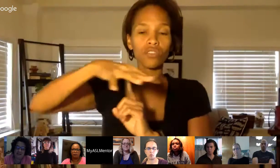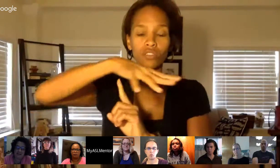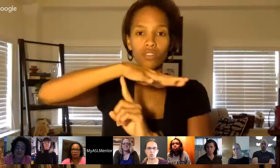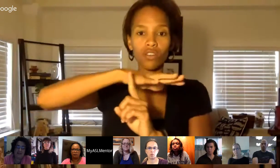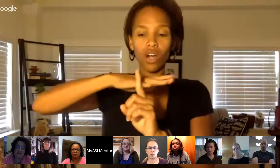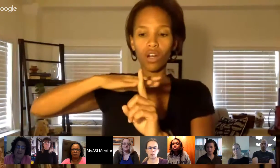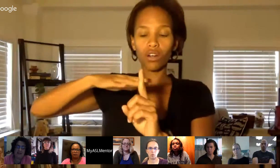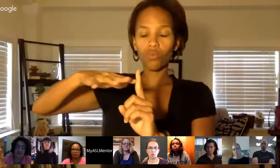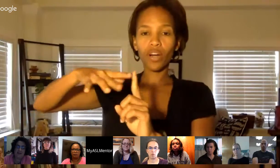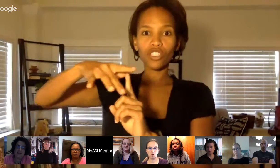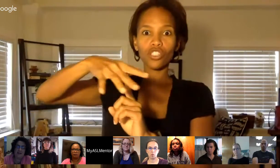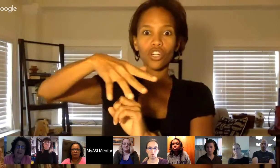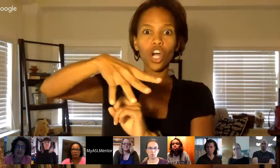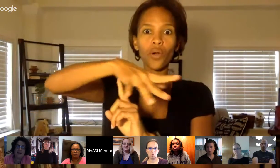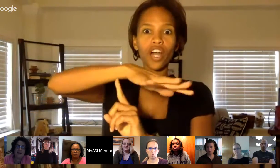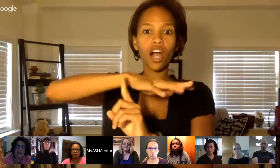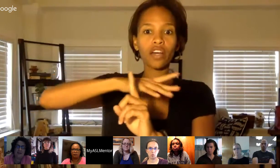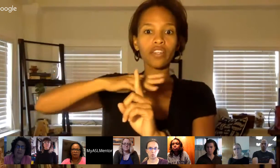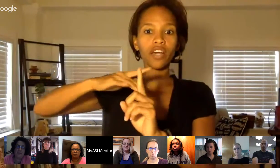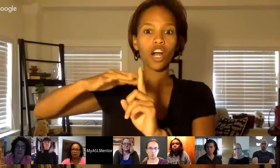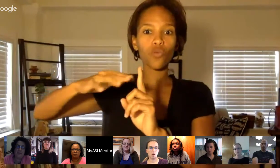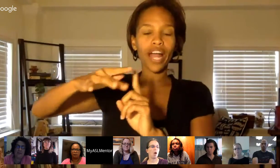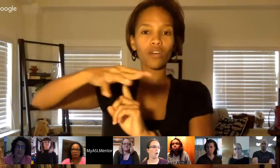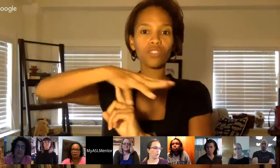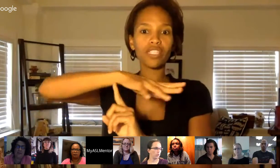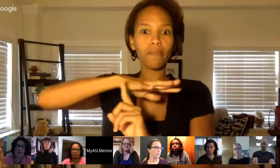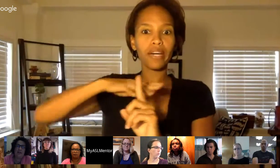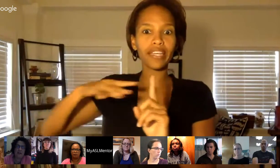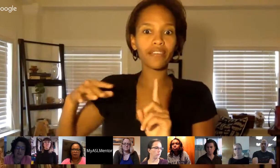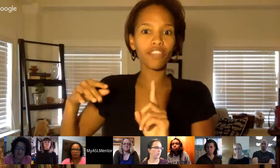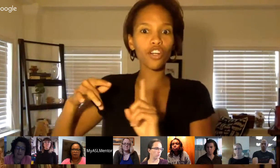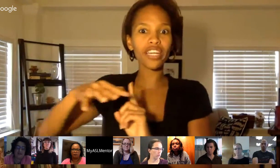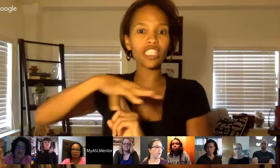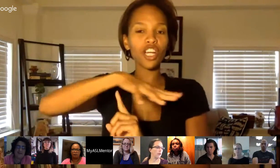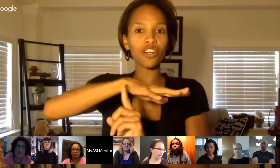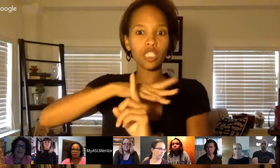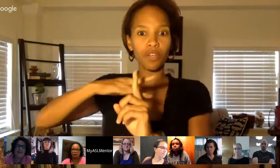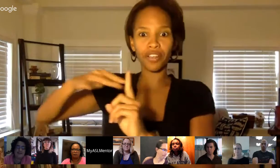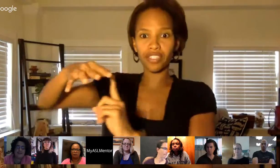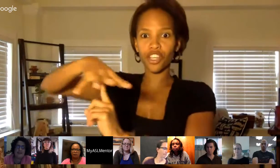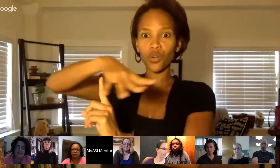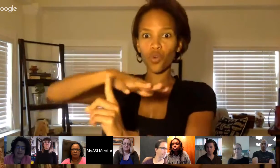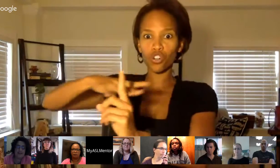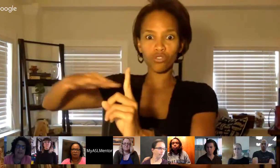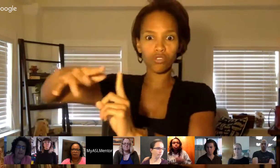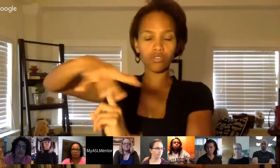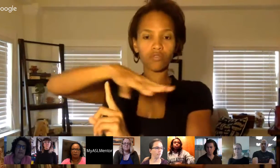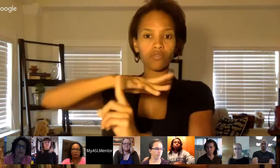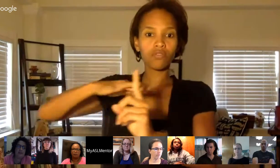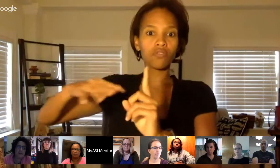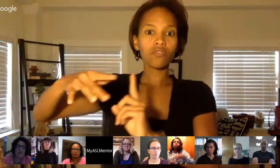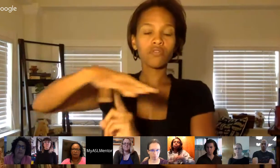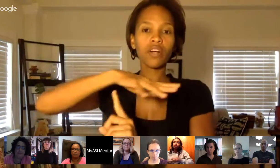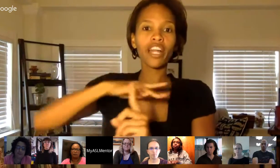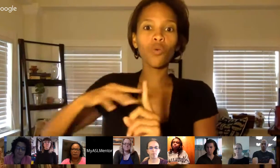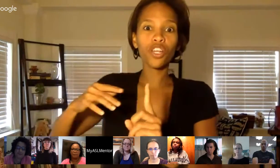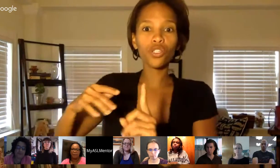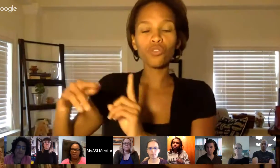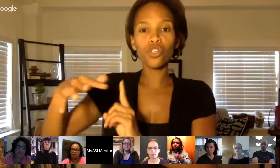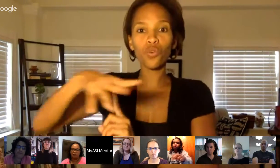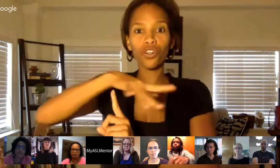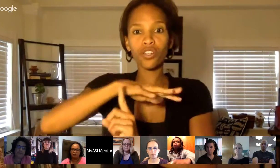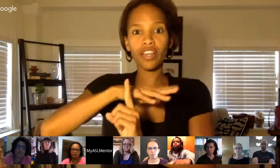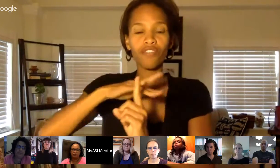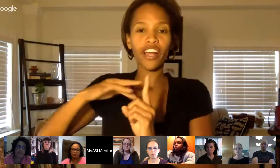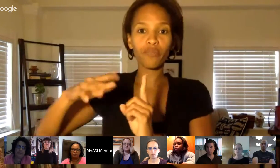means what's going on around somebody, their experience, their world. I don't want to